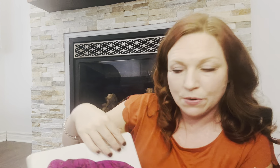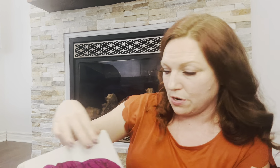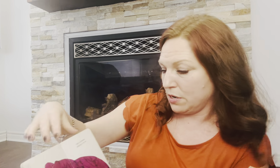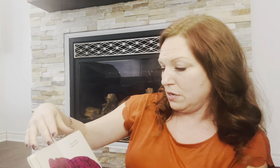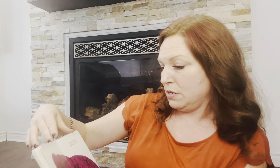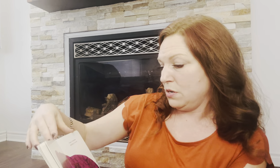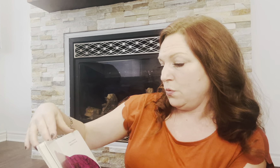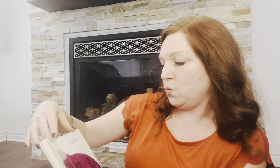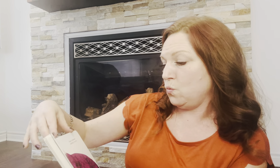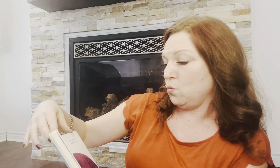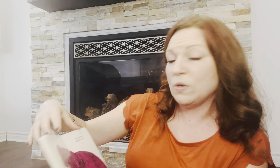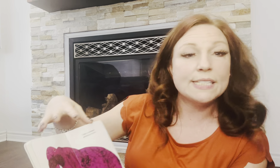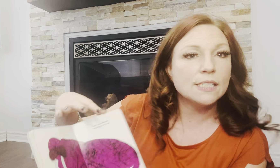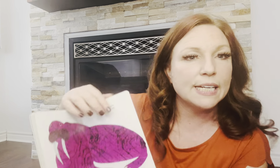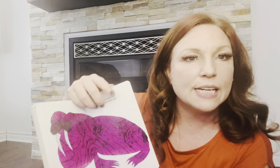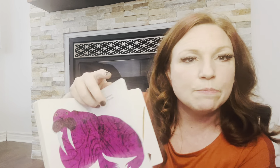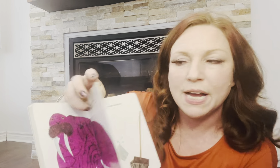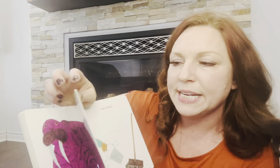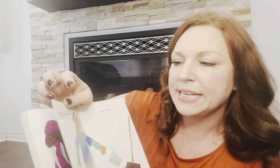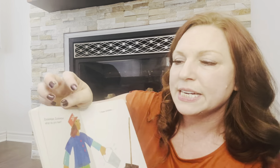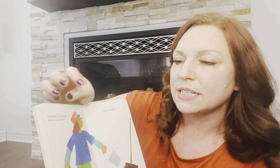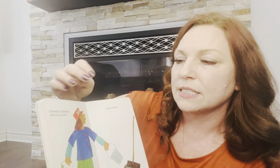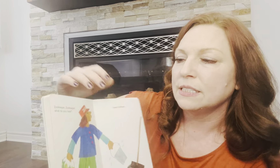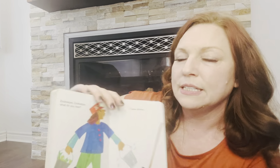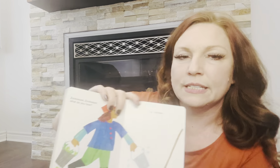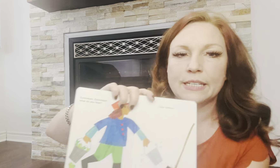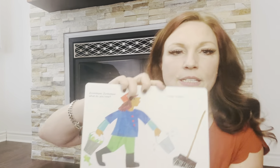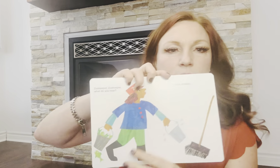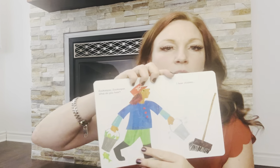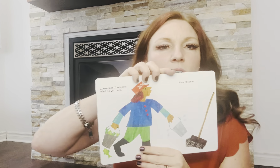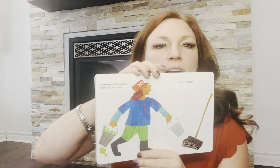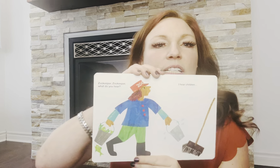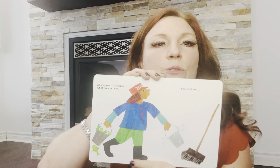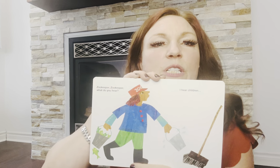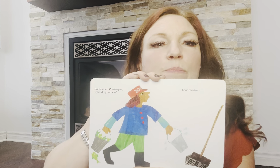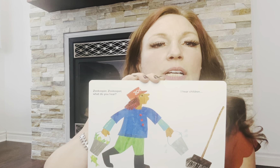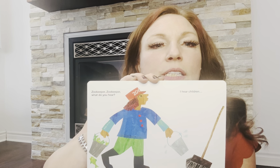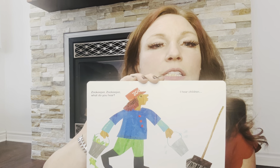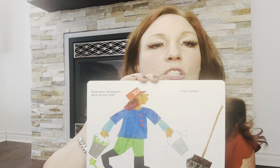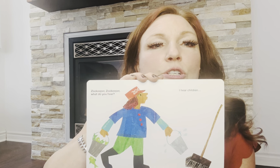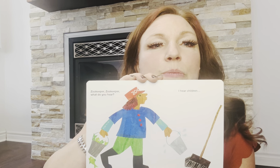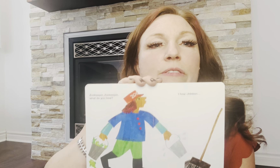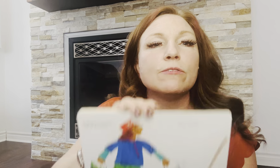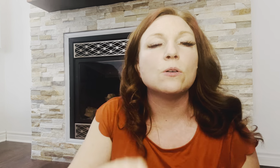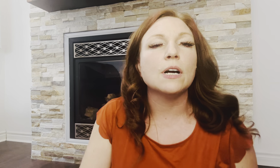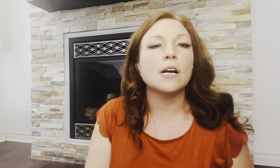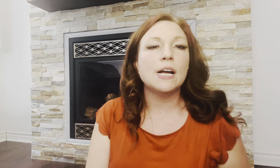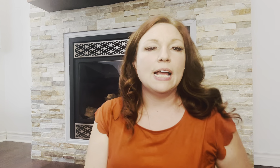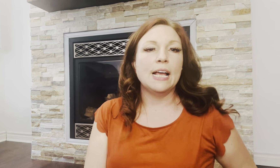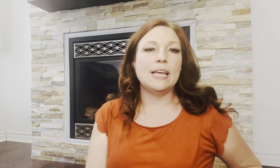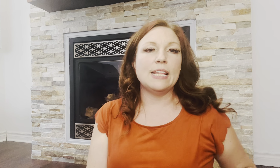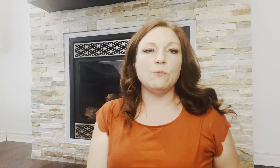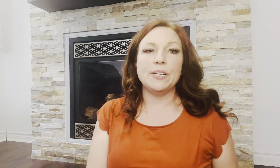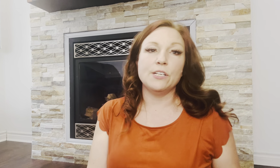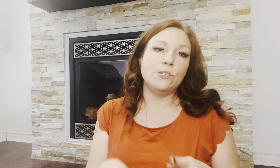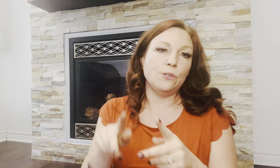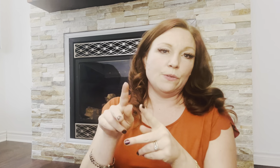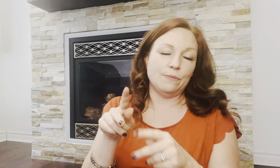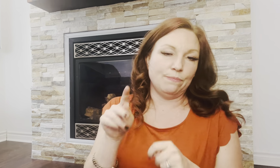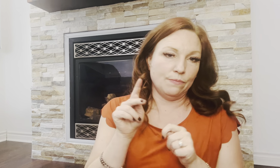zookeeper whistling in my ear. Okay, so we spelled zoo before, and then we can do